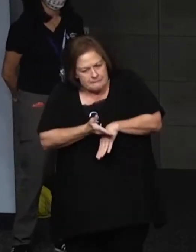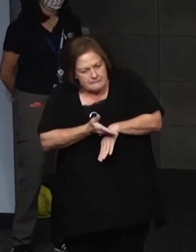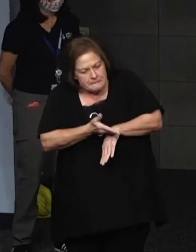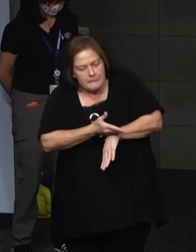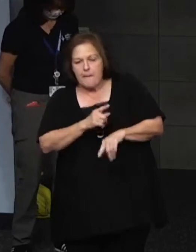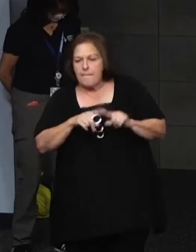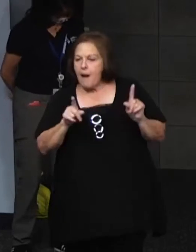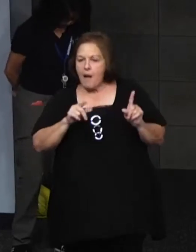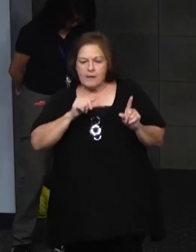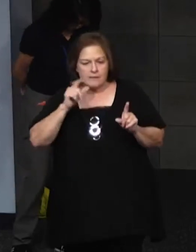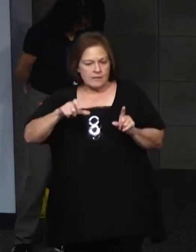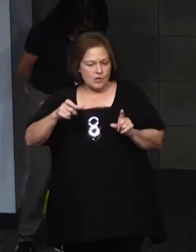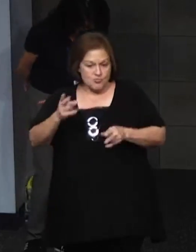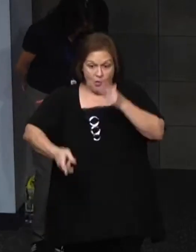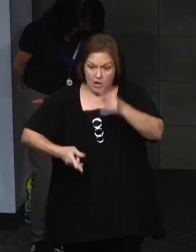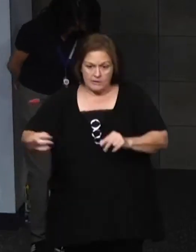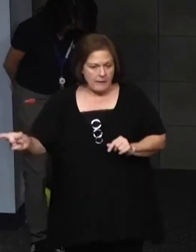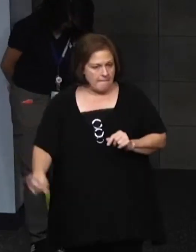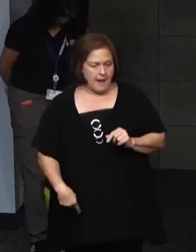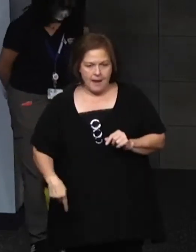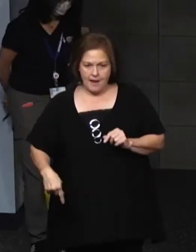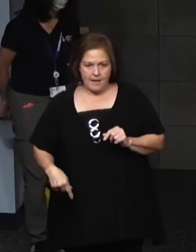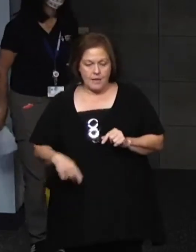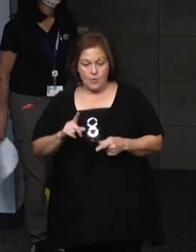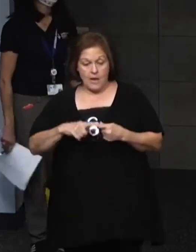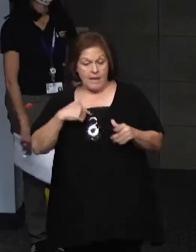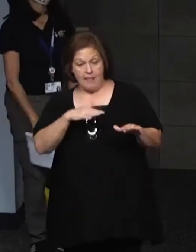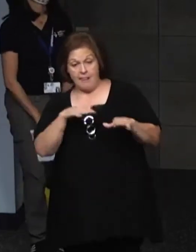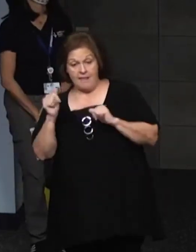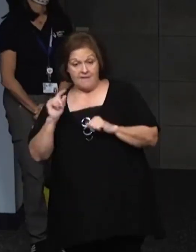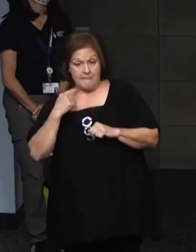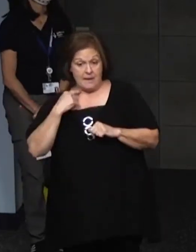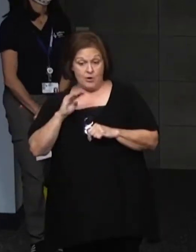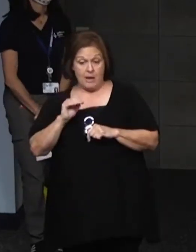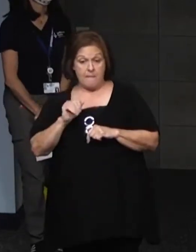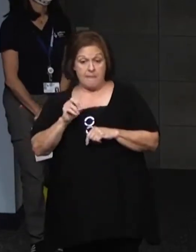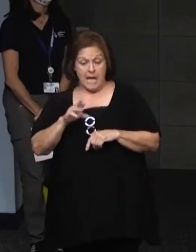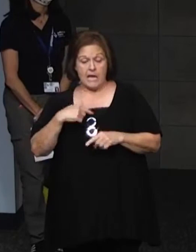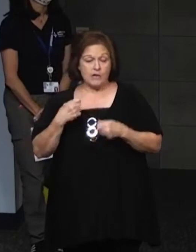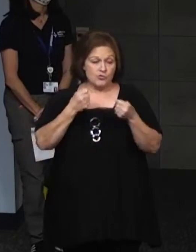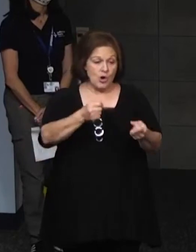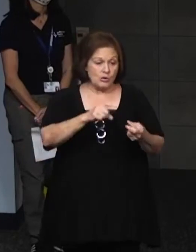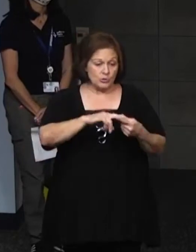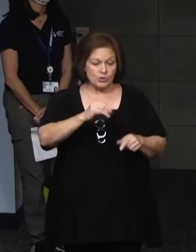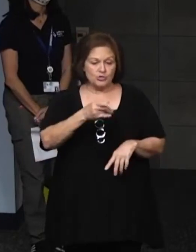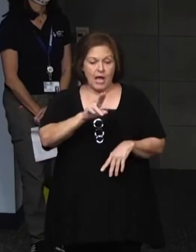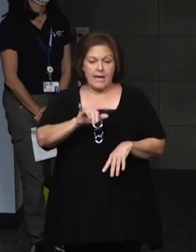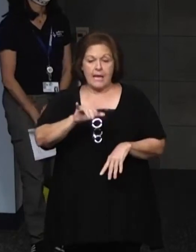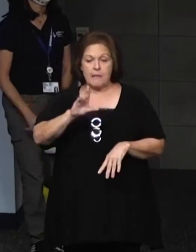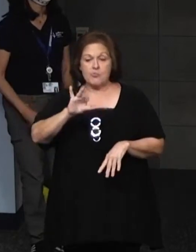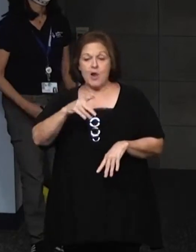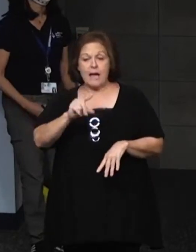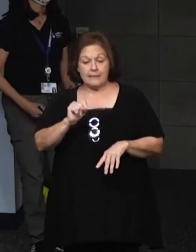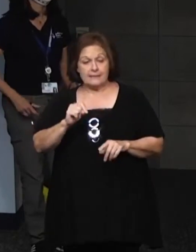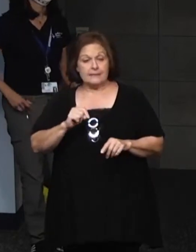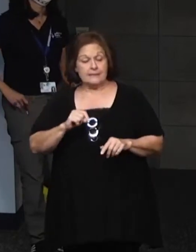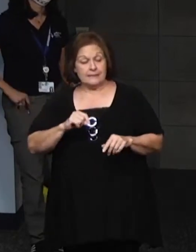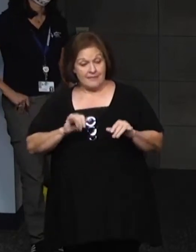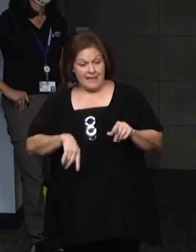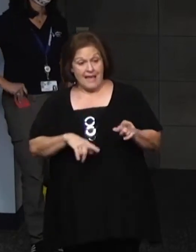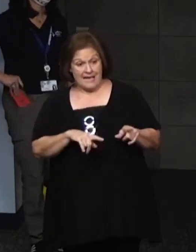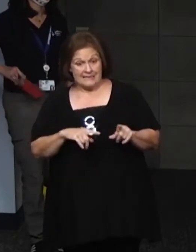rush back just yet. When I left Metairie Manor, I drove over to Johnny Bright, and today was the first day Johnny